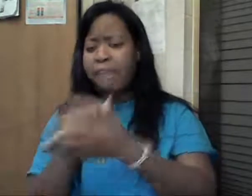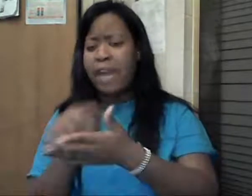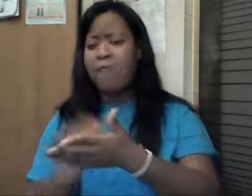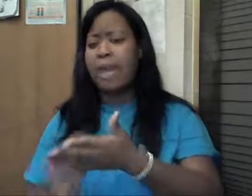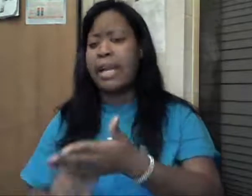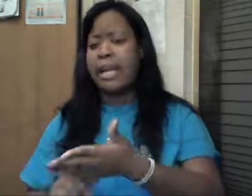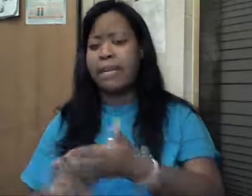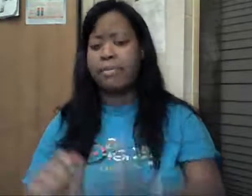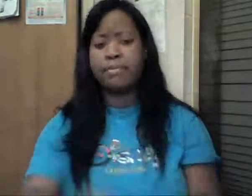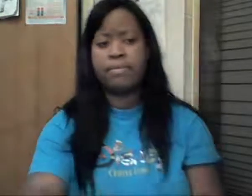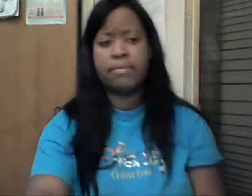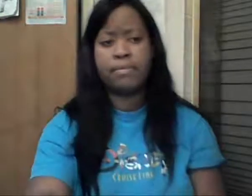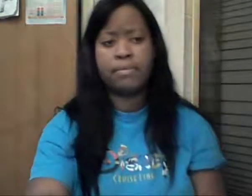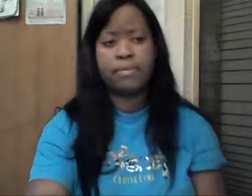simplify writing.